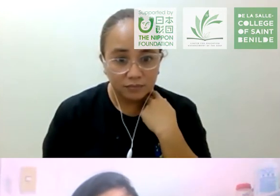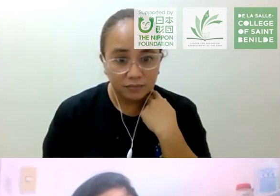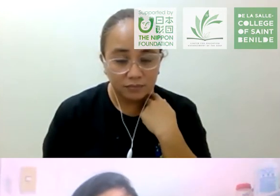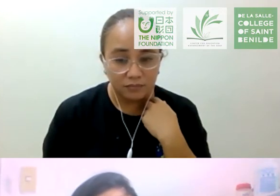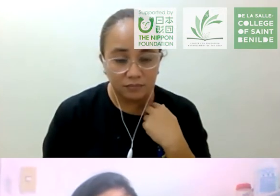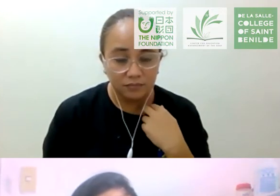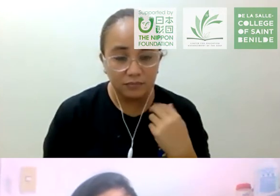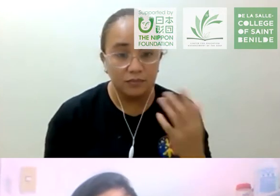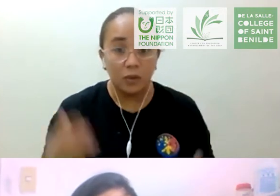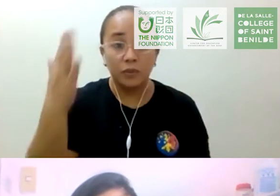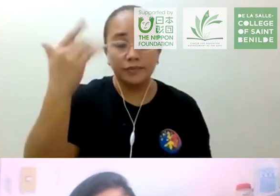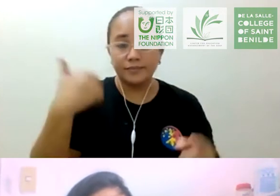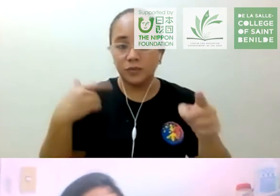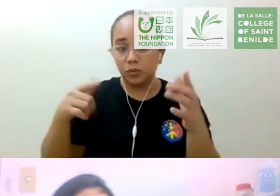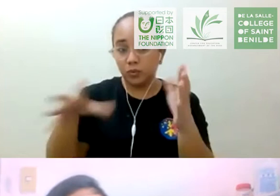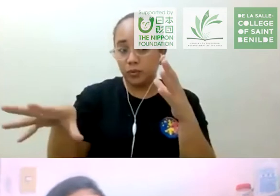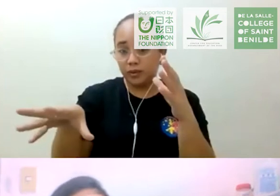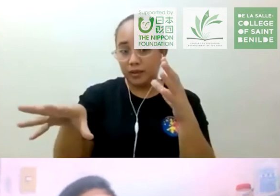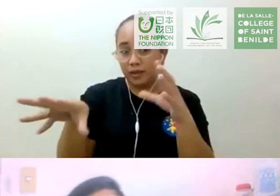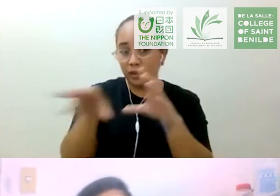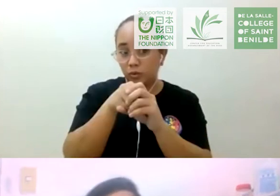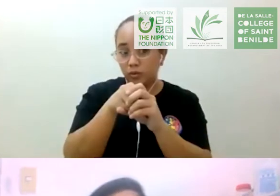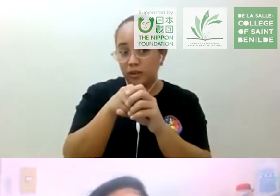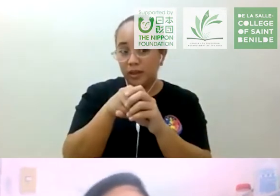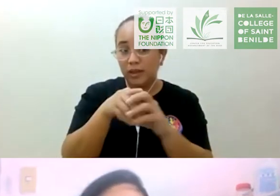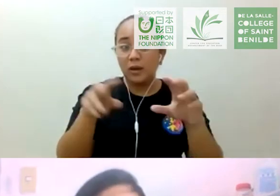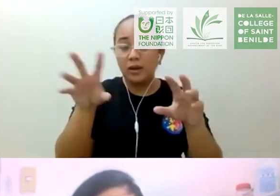So we will include the non-dominant hand.